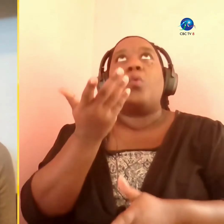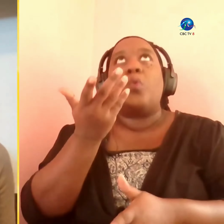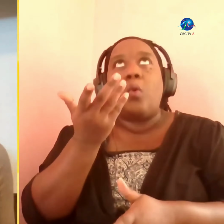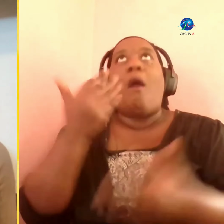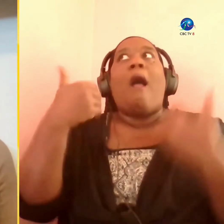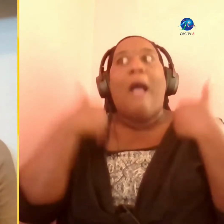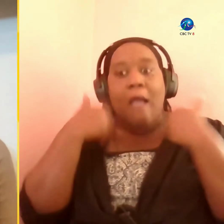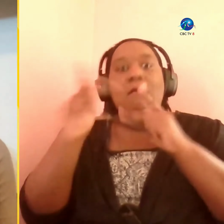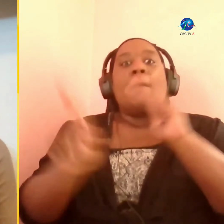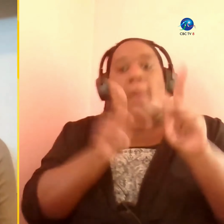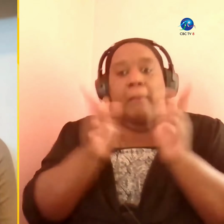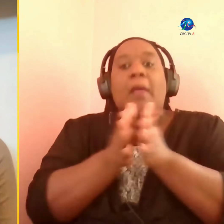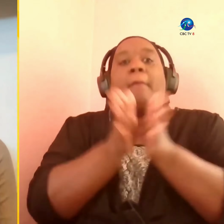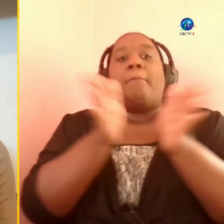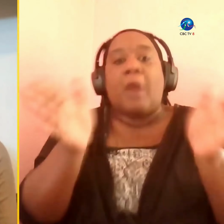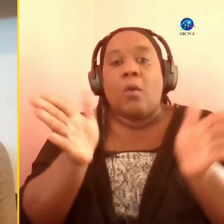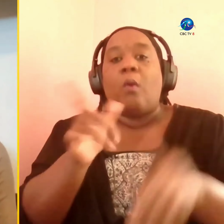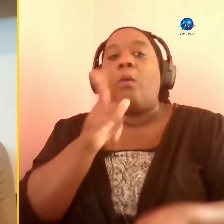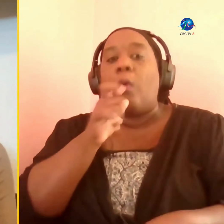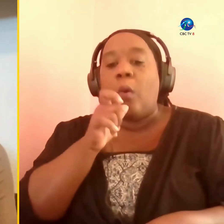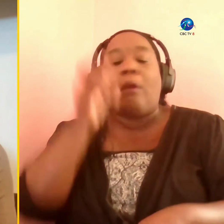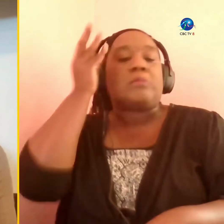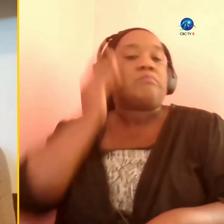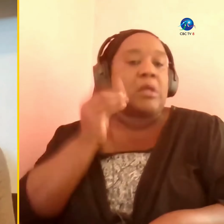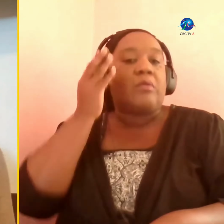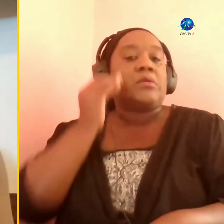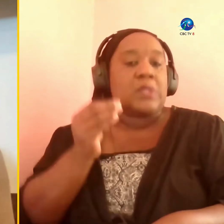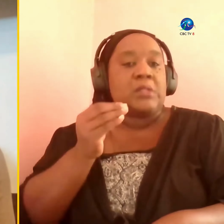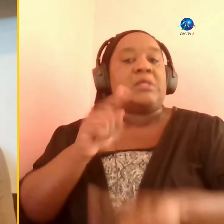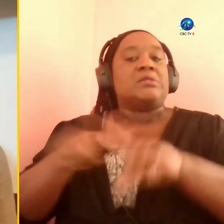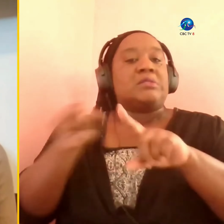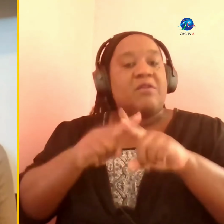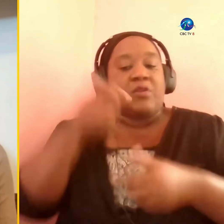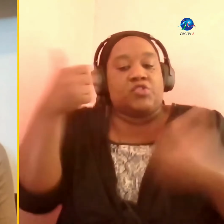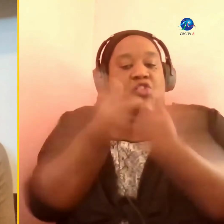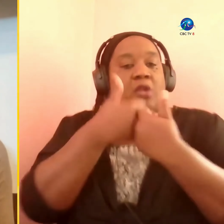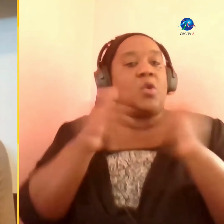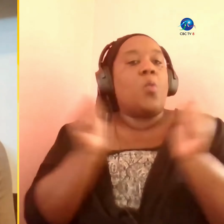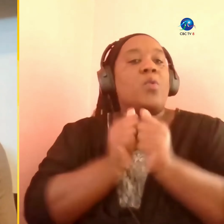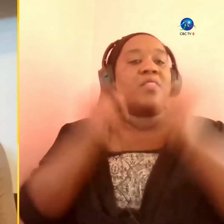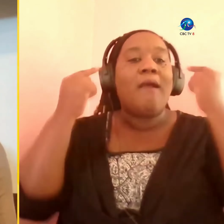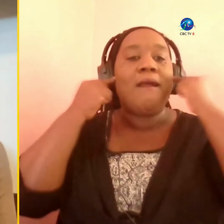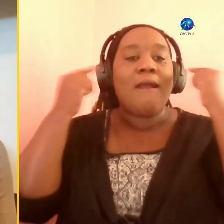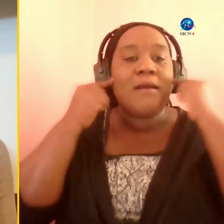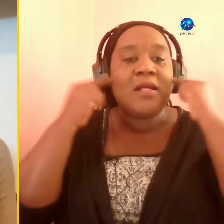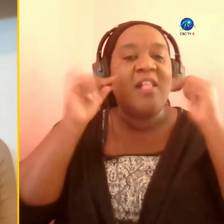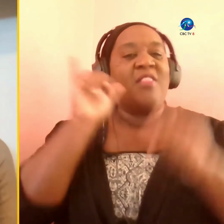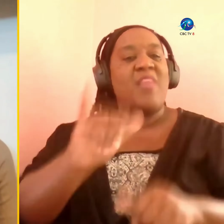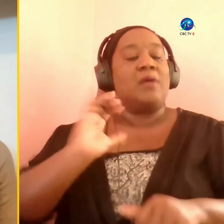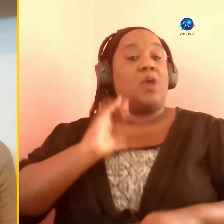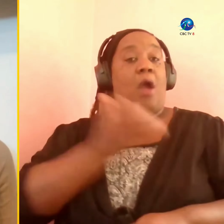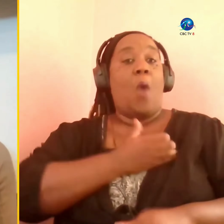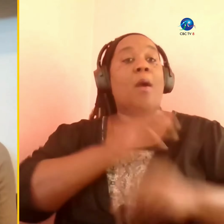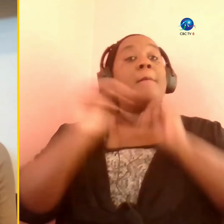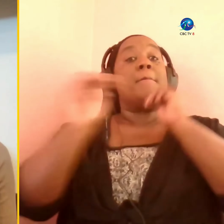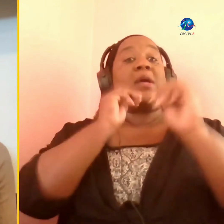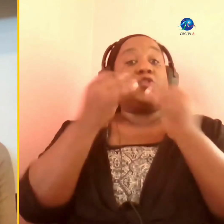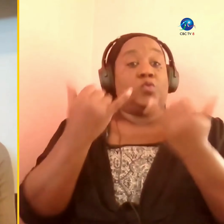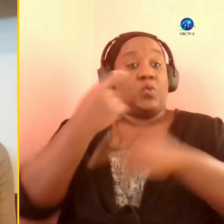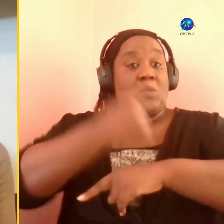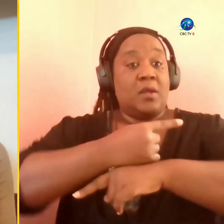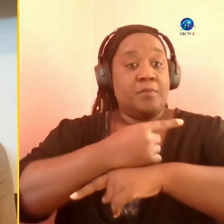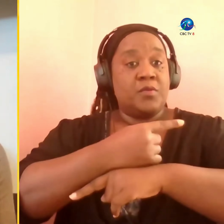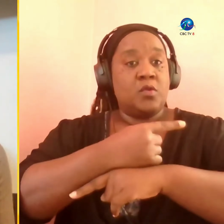community who are experiencing these things. And so that's our message today. And with World Hearing Day as well, we're